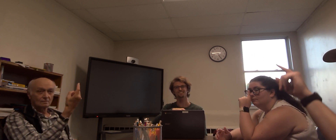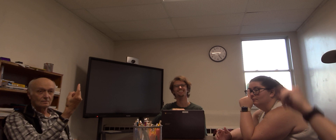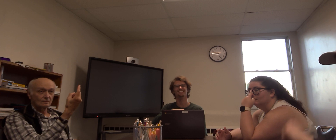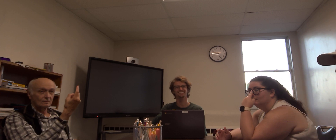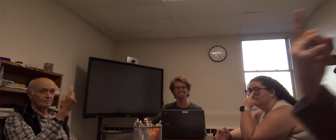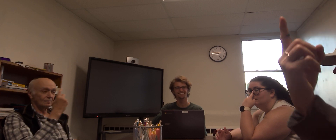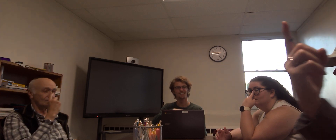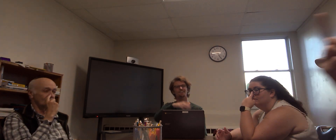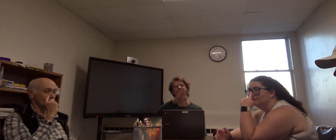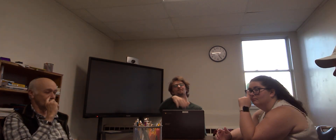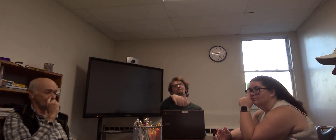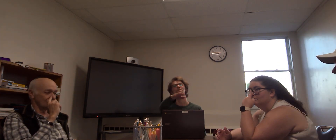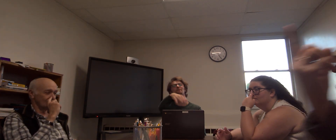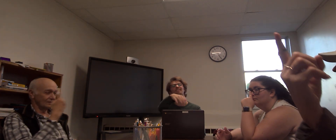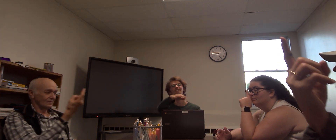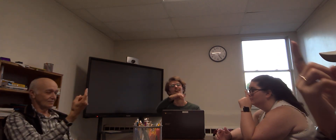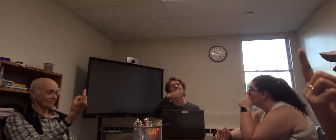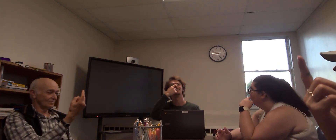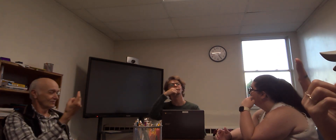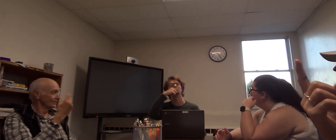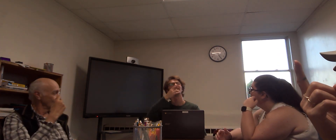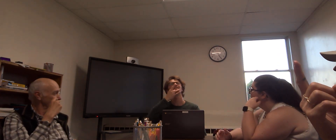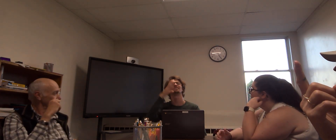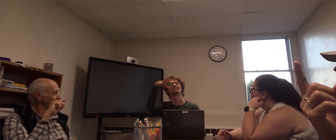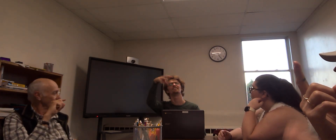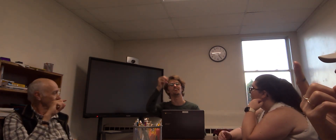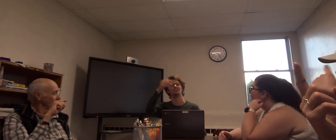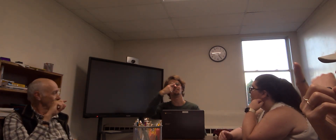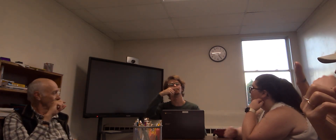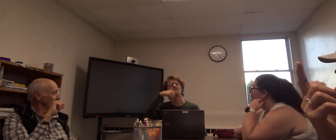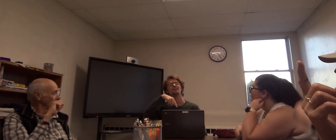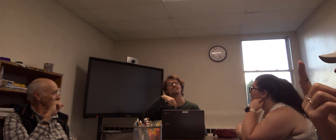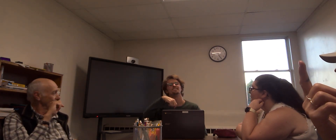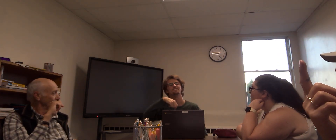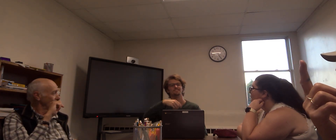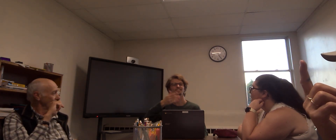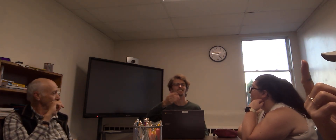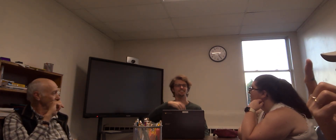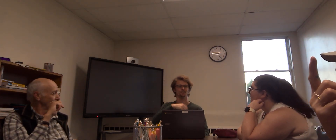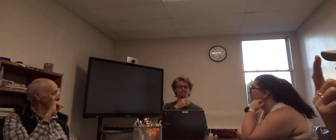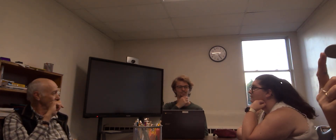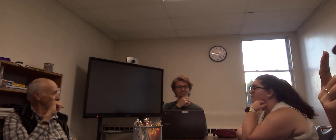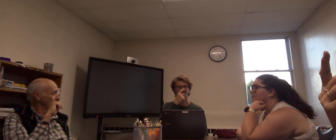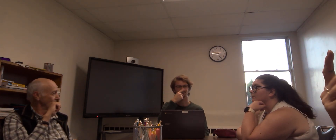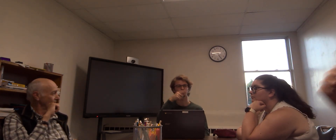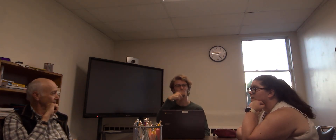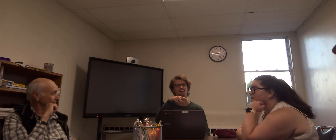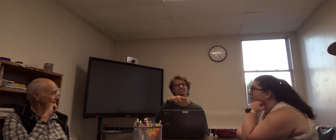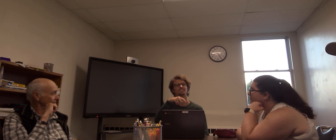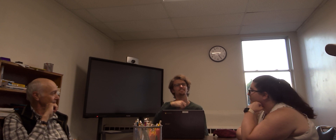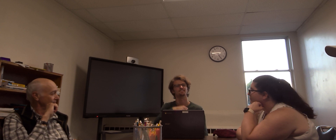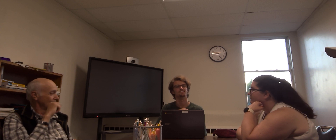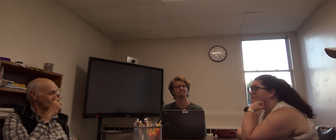I'm bored. Don't mind. I'm bored. You don't mind turning the light off. You don't mind. That's how you'd use it. Don't mind. Don't Yes, I